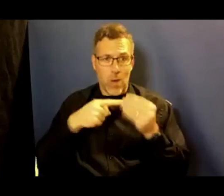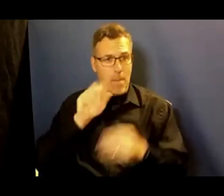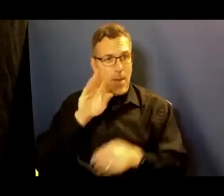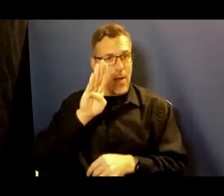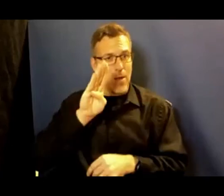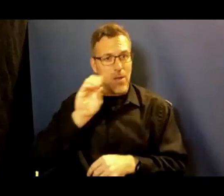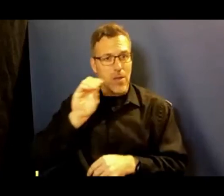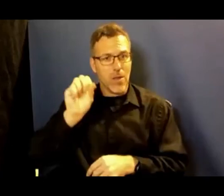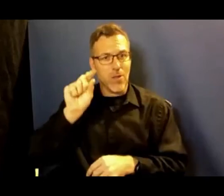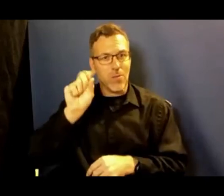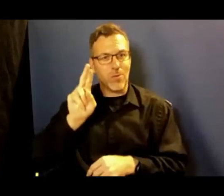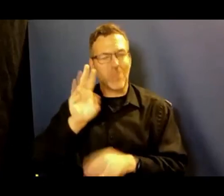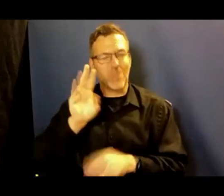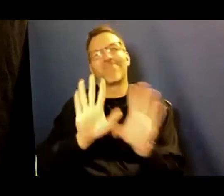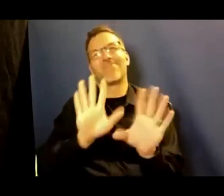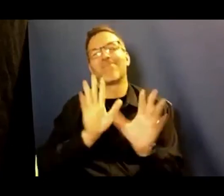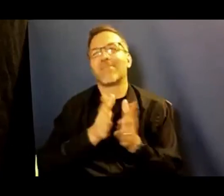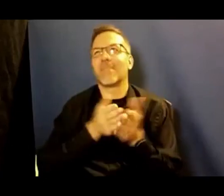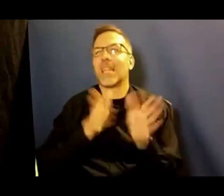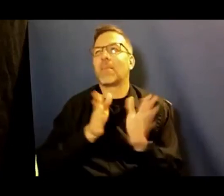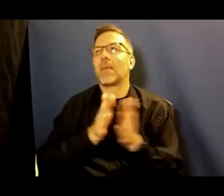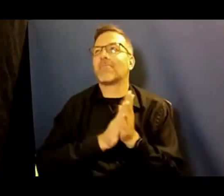see.